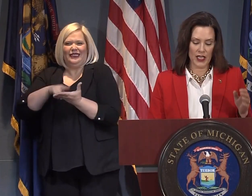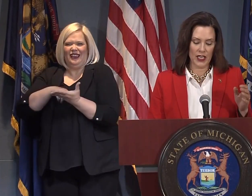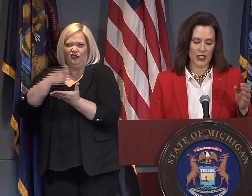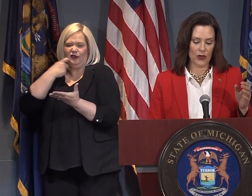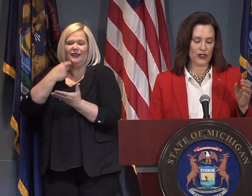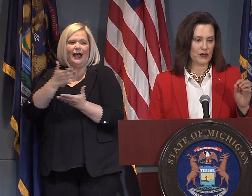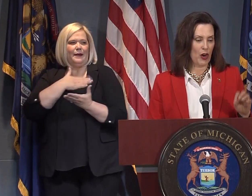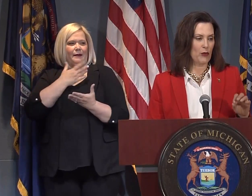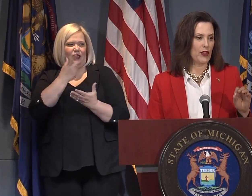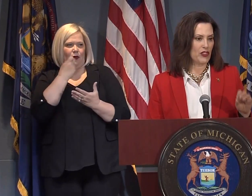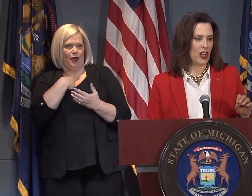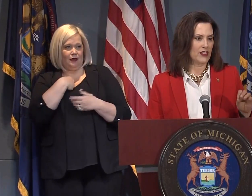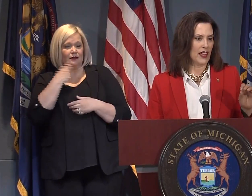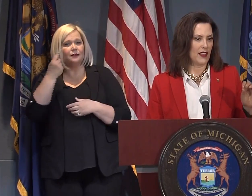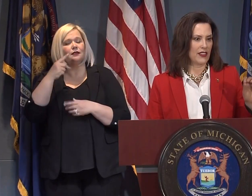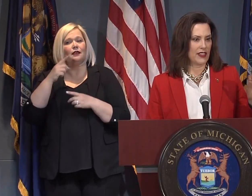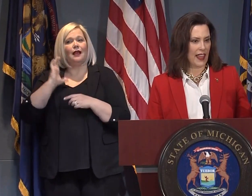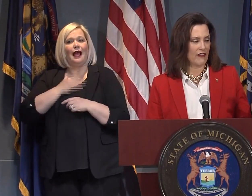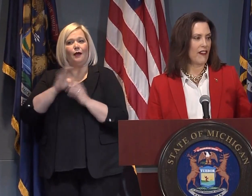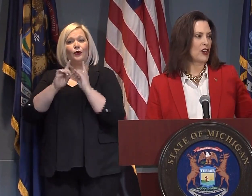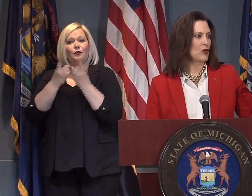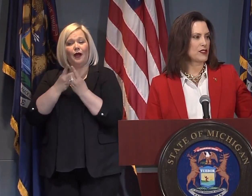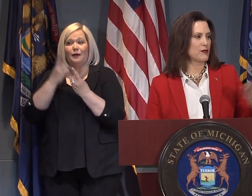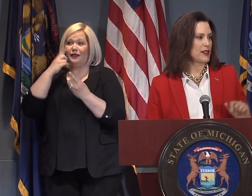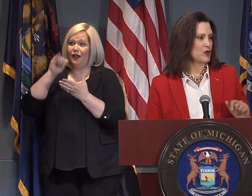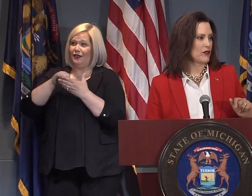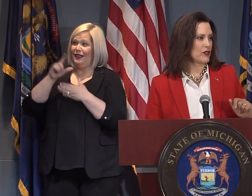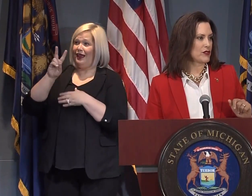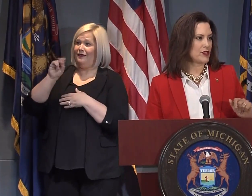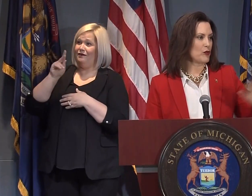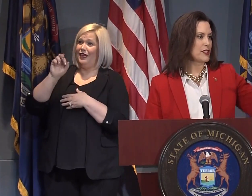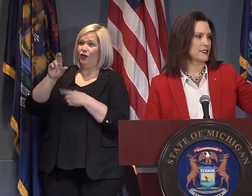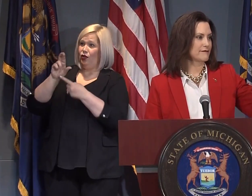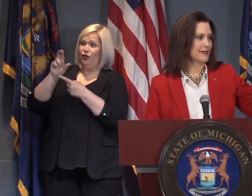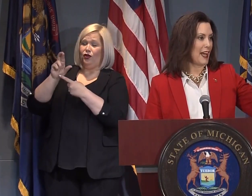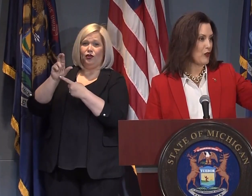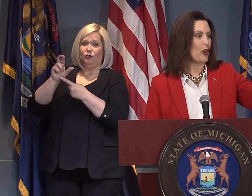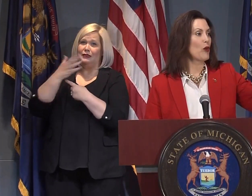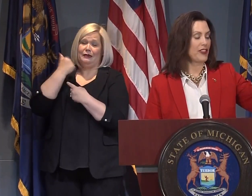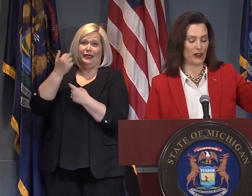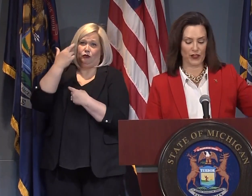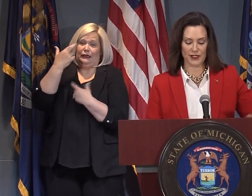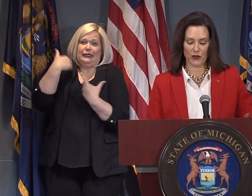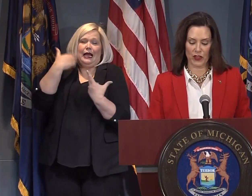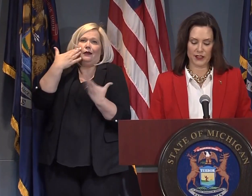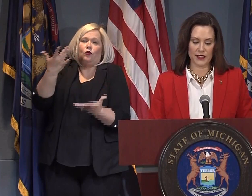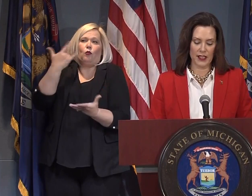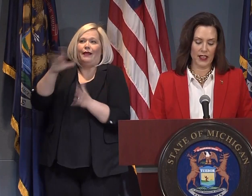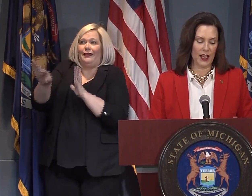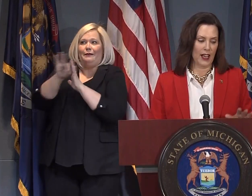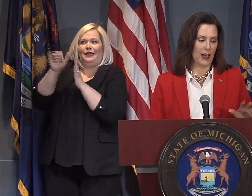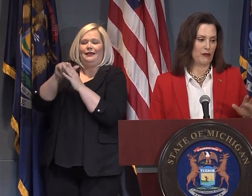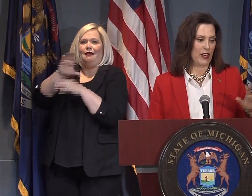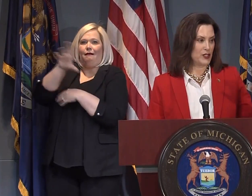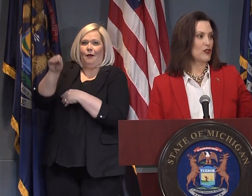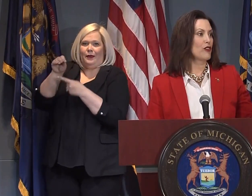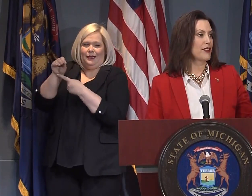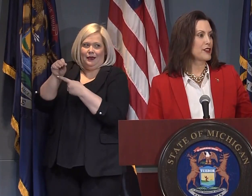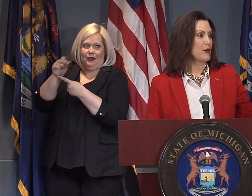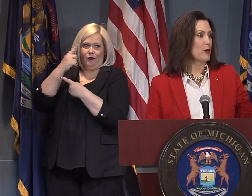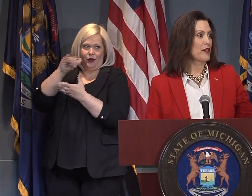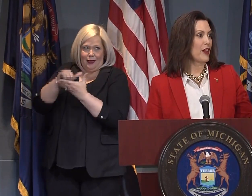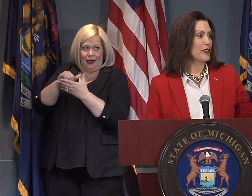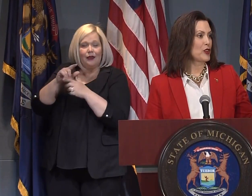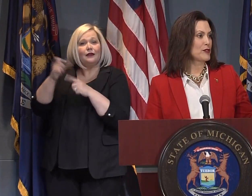question. The department thought that that vendor was the best one for some reason. I don't know what that reason was. But I do know